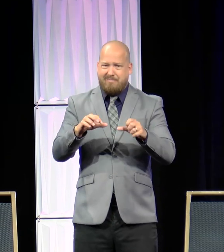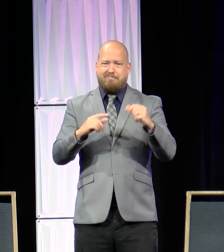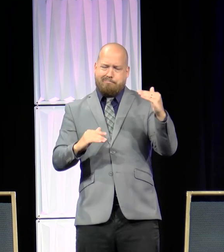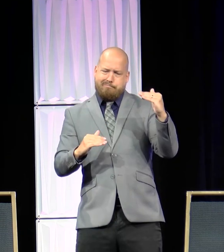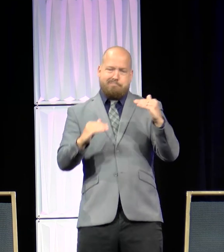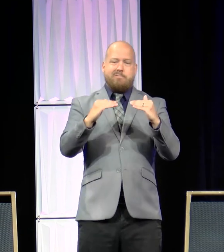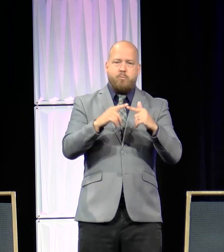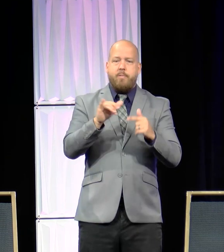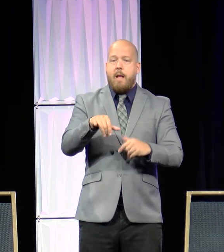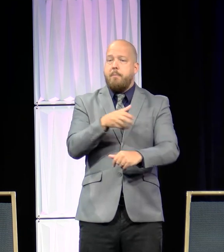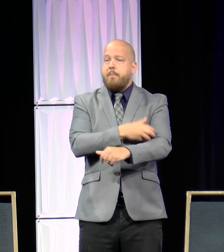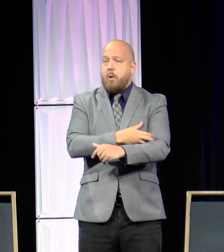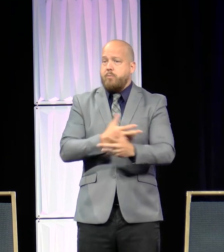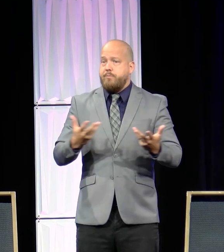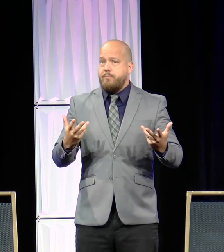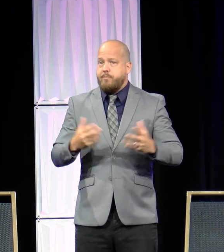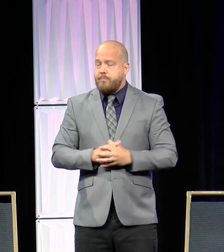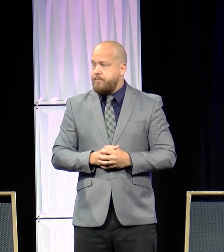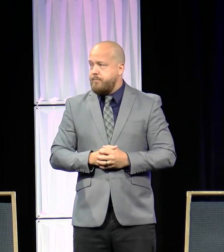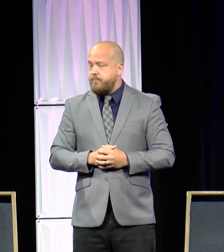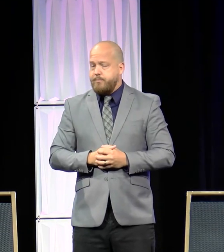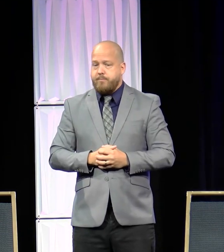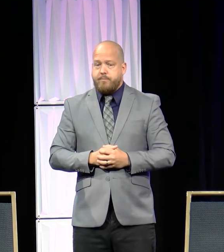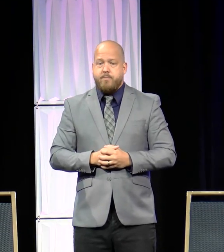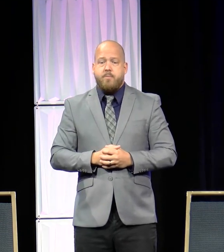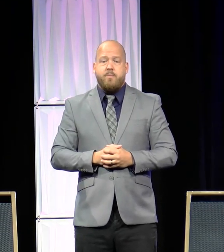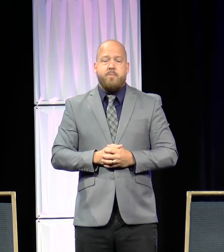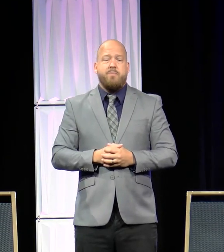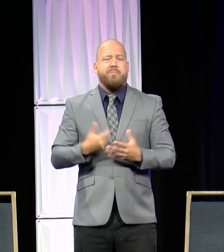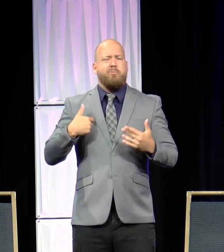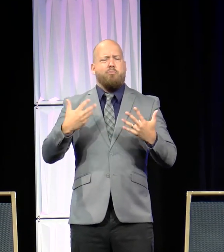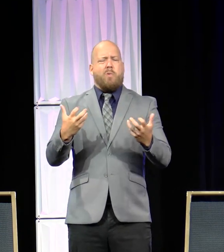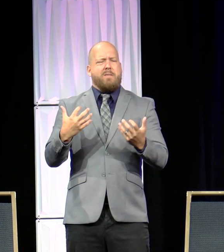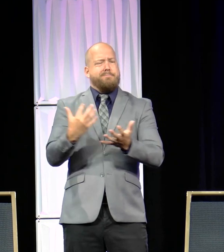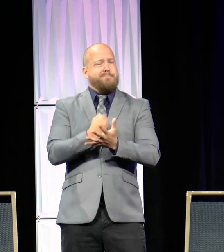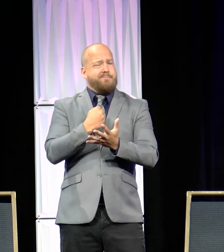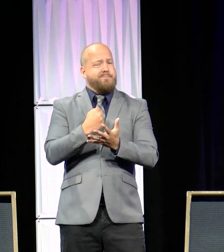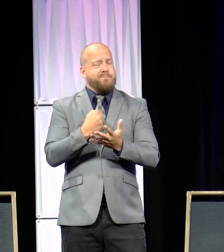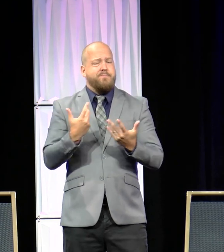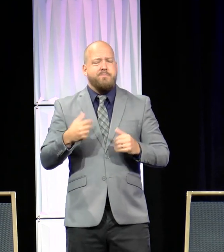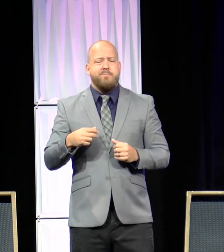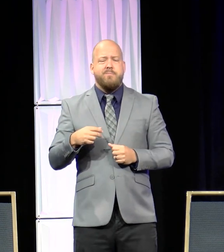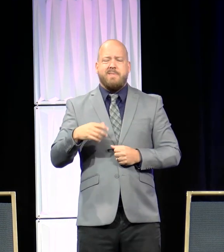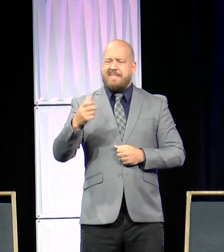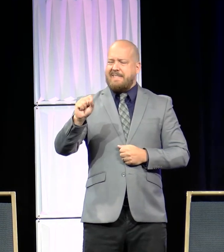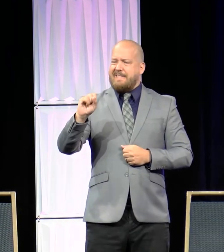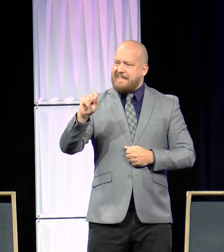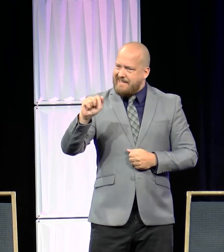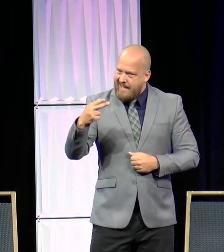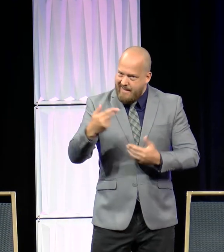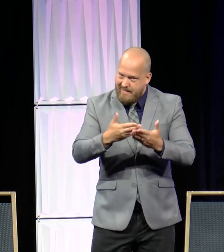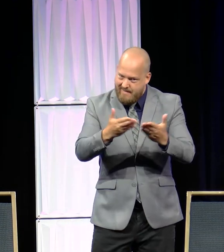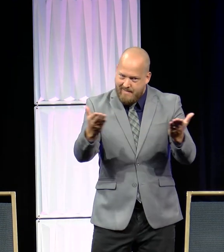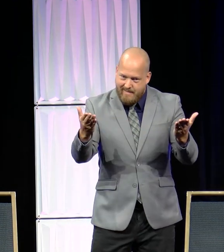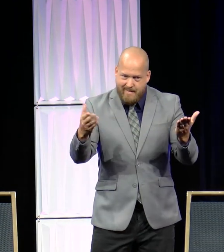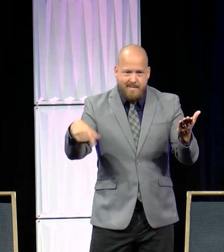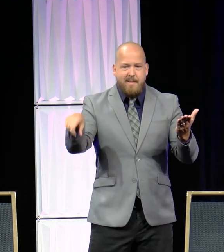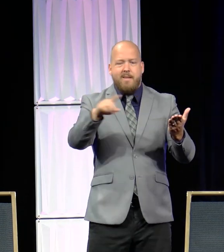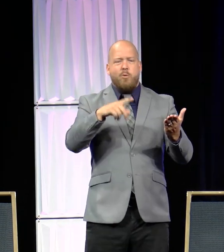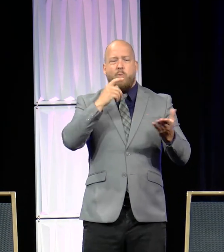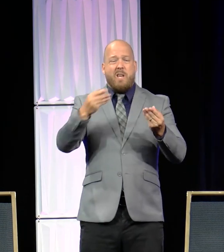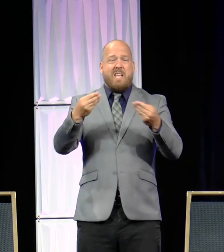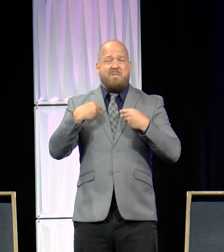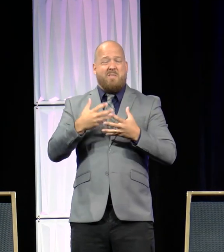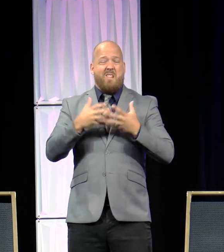love. People in general, but I'm taking a moment to talk about my sisters, all right? Giving me a lot of love, right? Candy